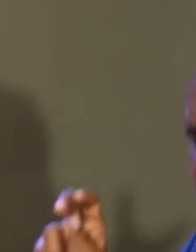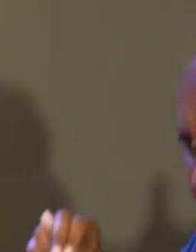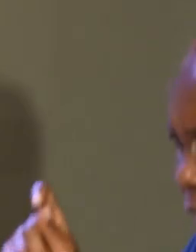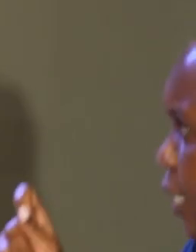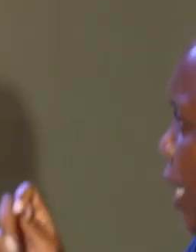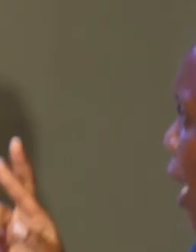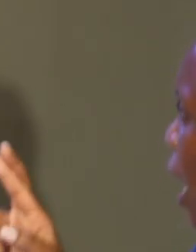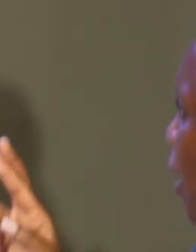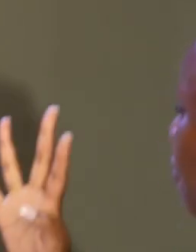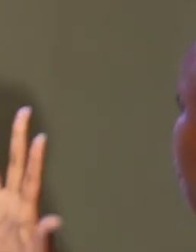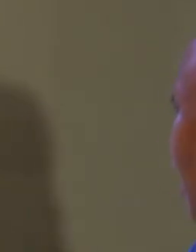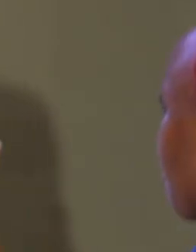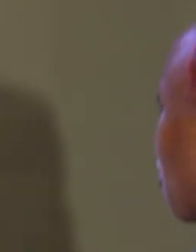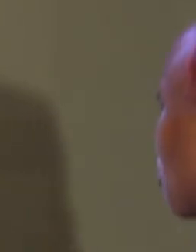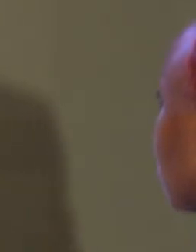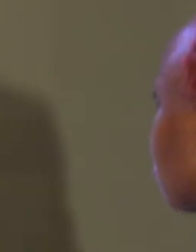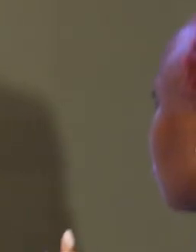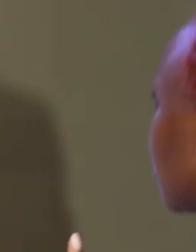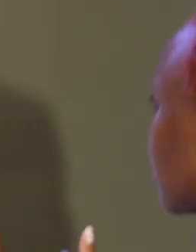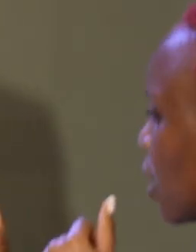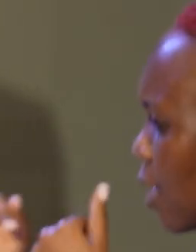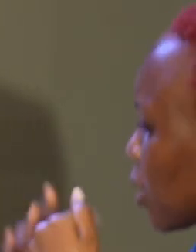301-549, which we customize into KS